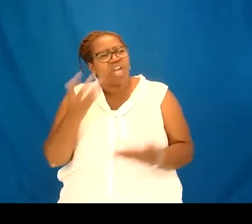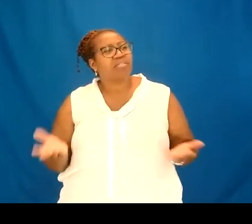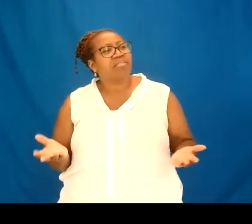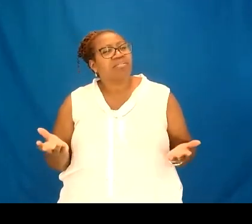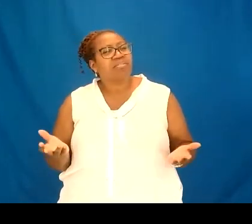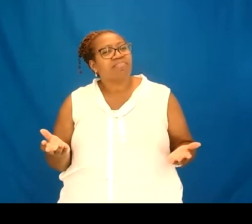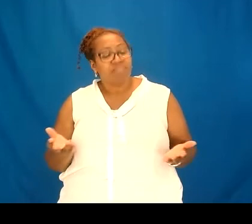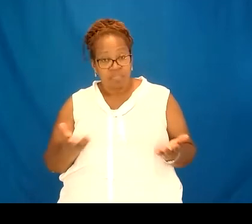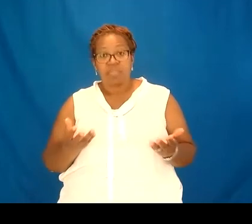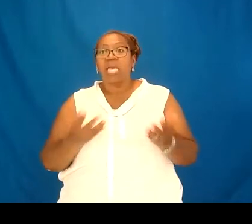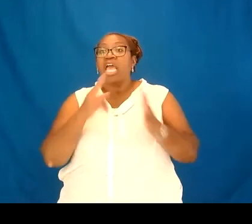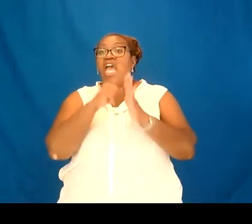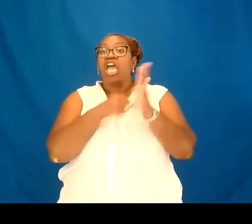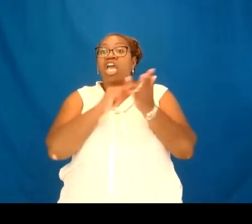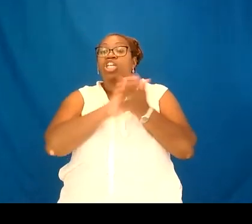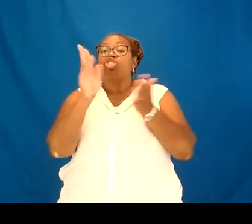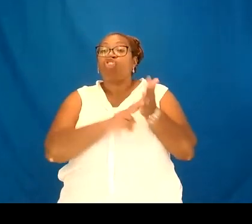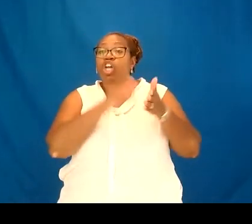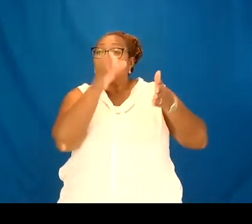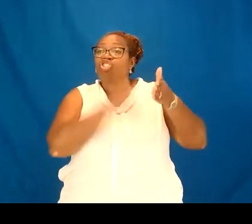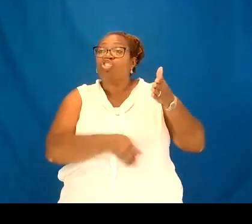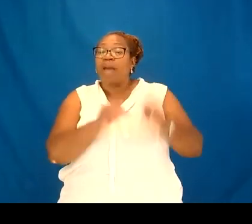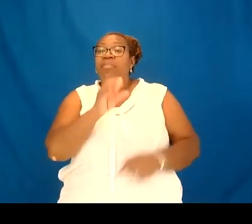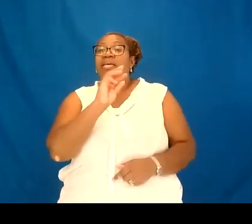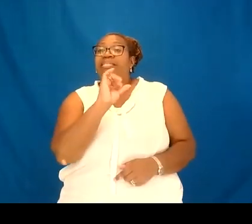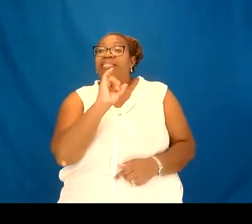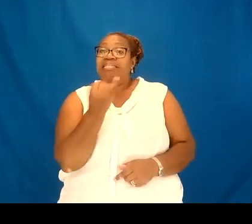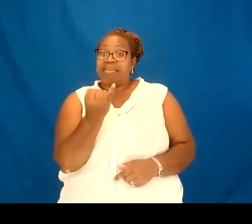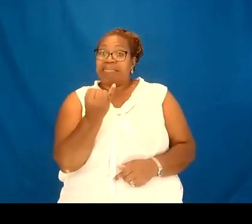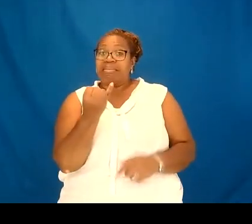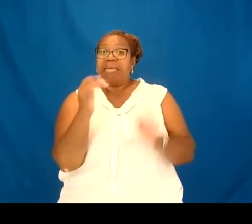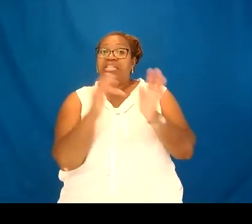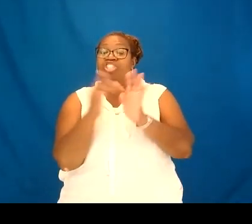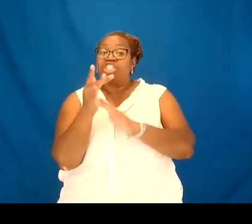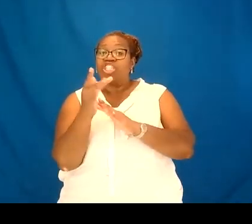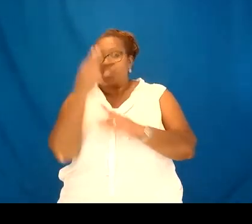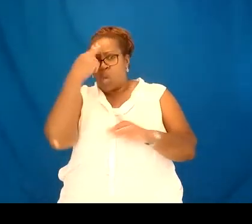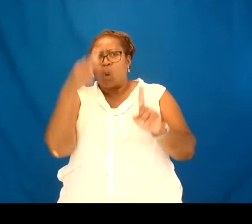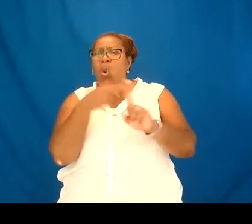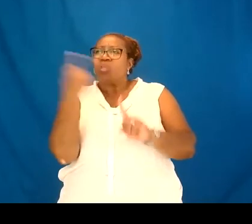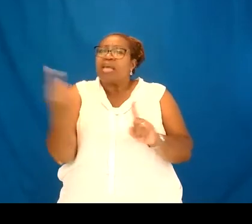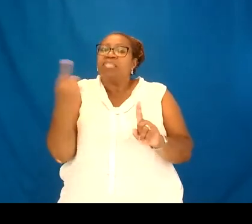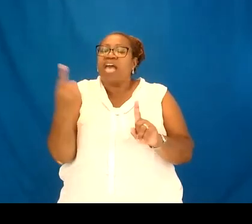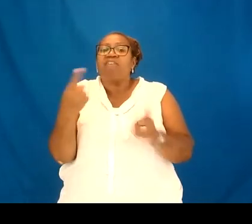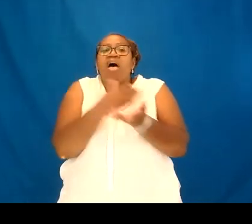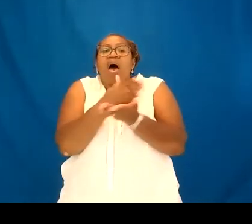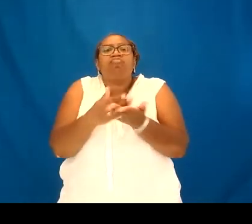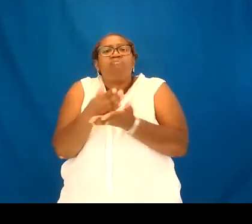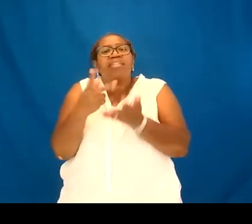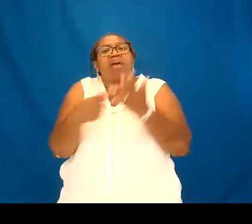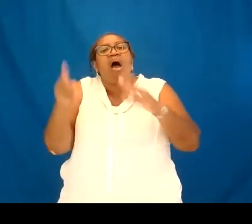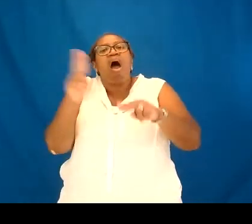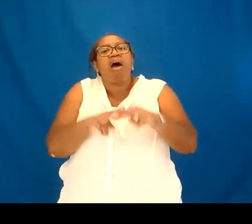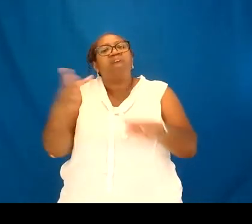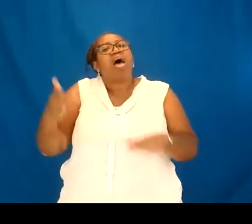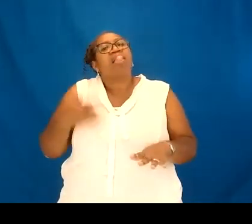In John chapter 6, Jesus refers to himself as the bread of life. And he provides